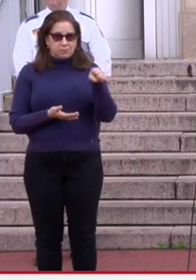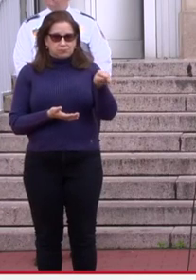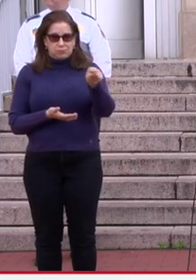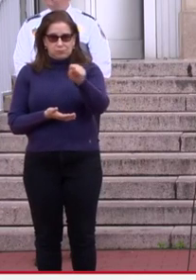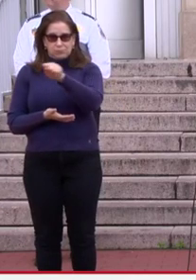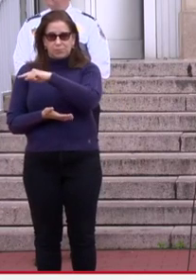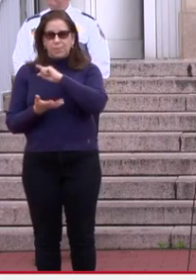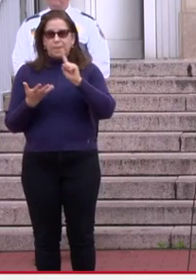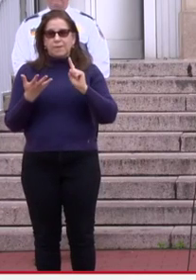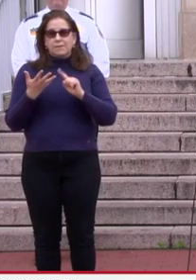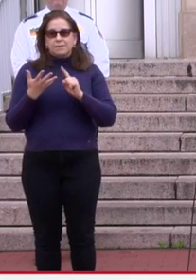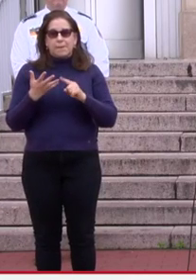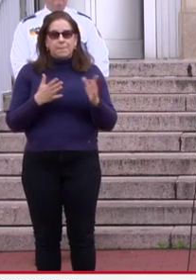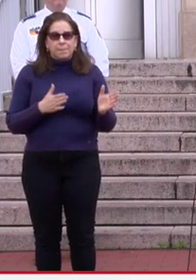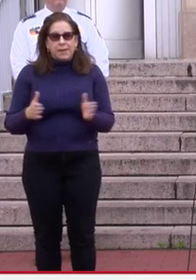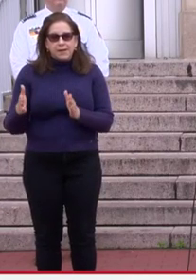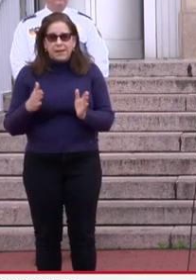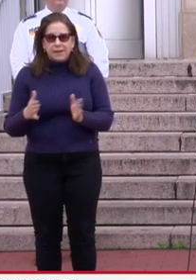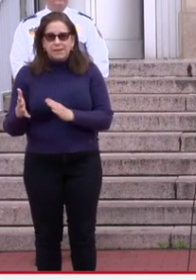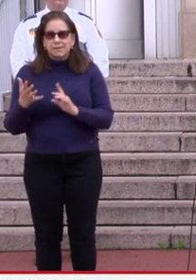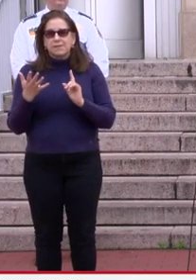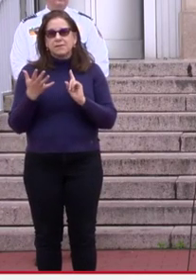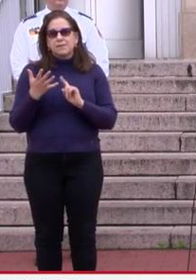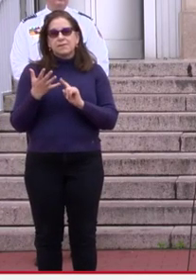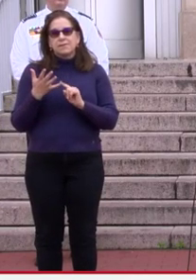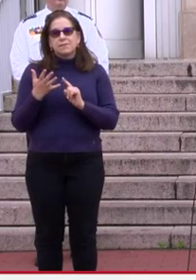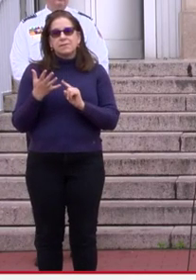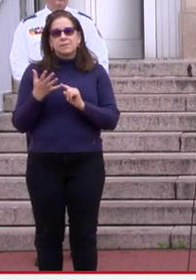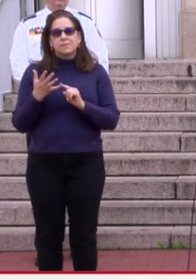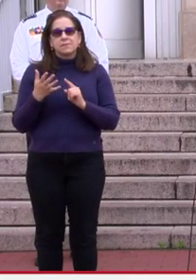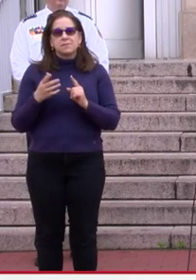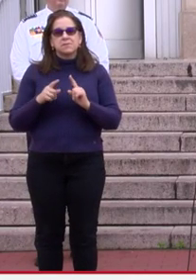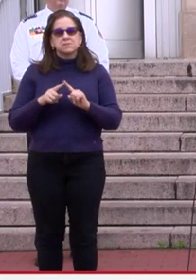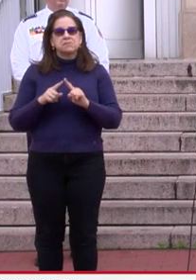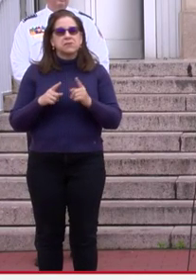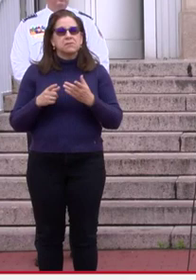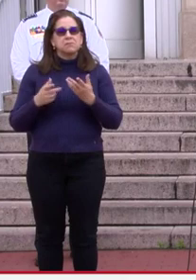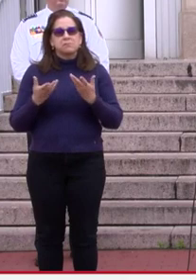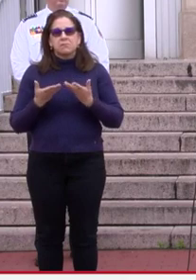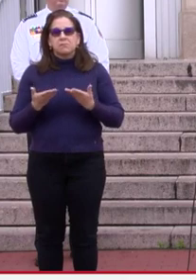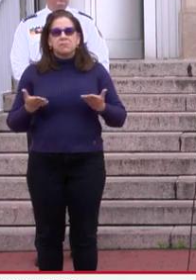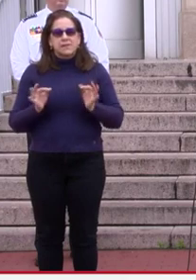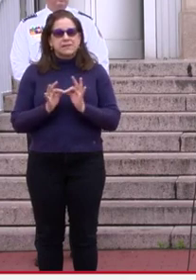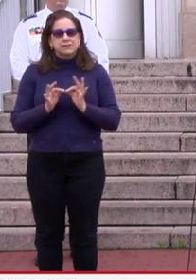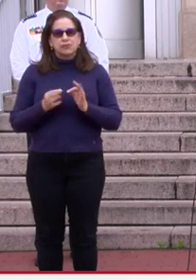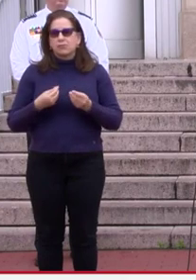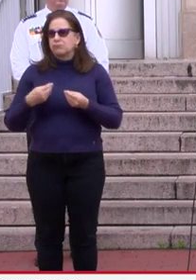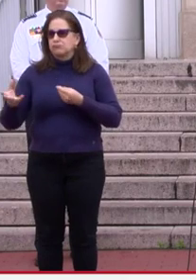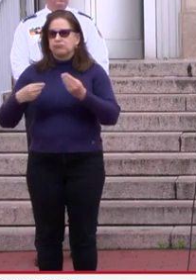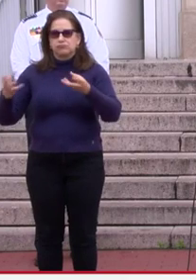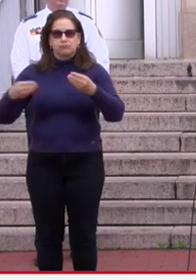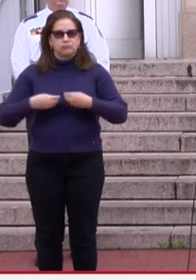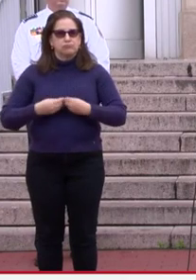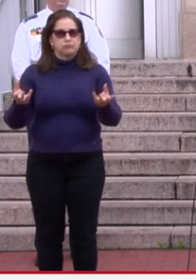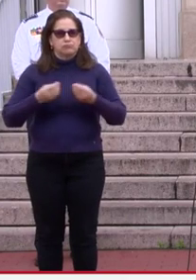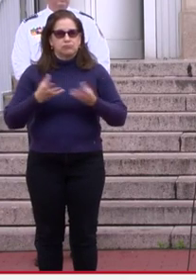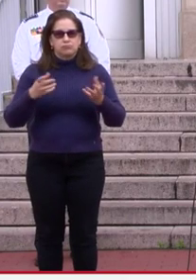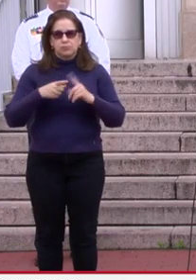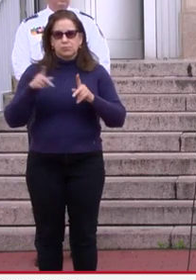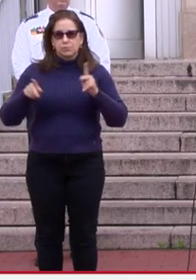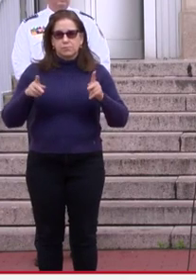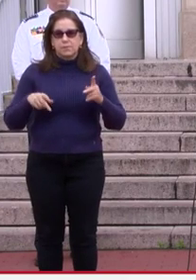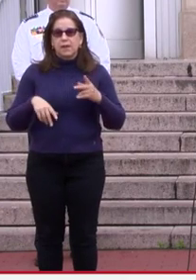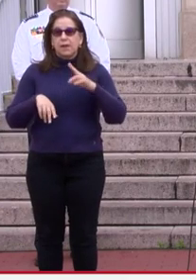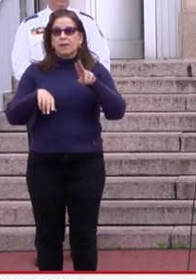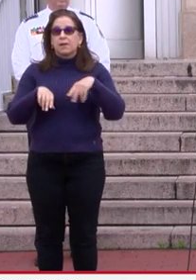and distribution of commodities in the future. What I wanted to note is that the National Guard has been a great partner to